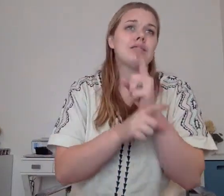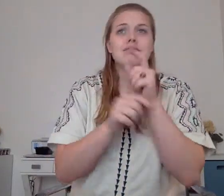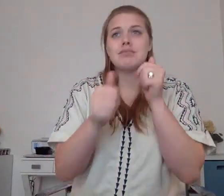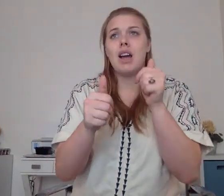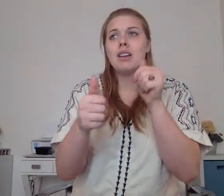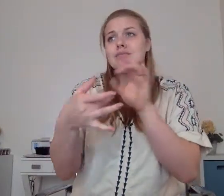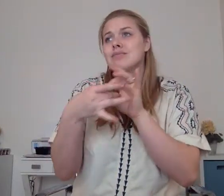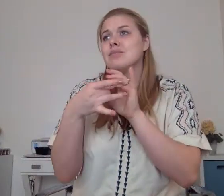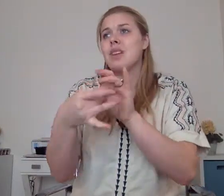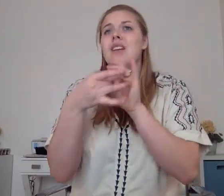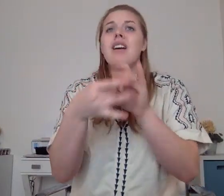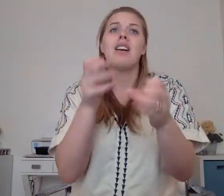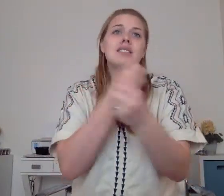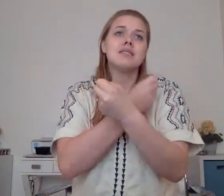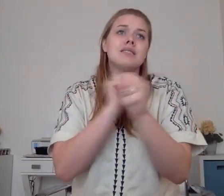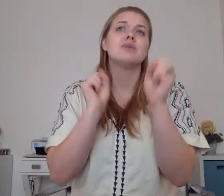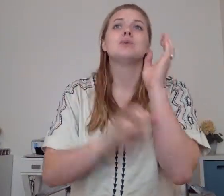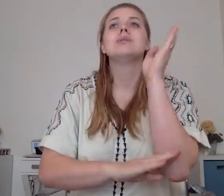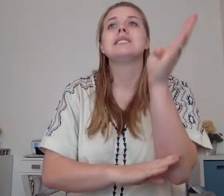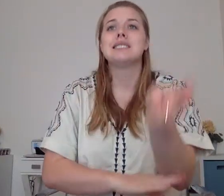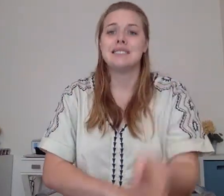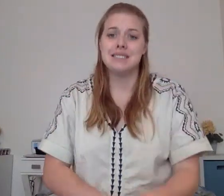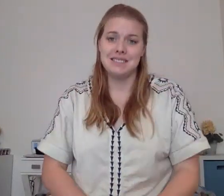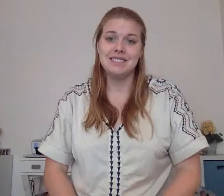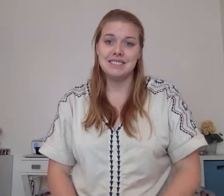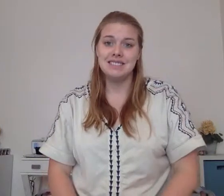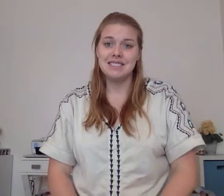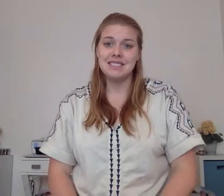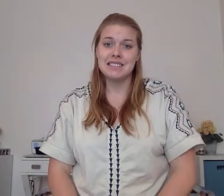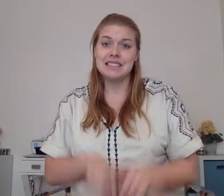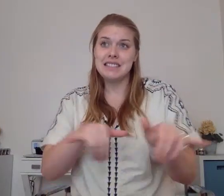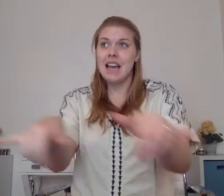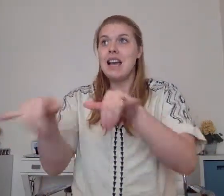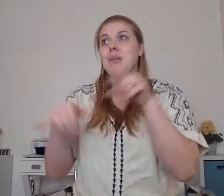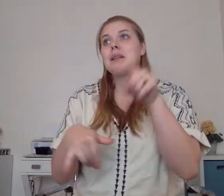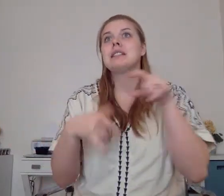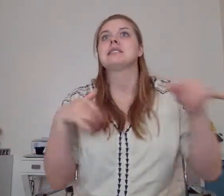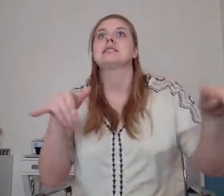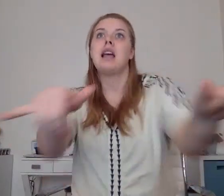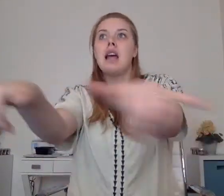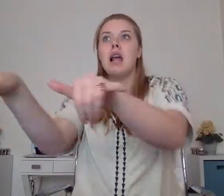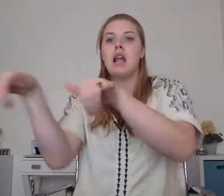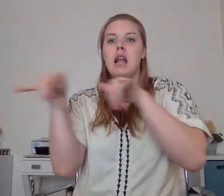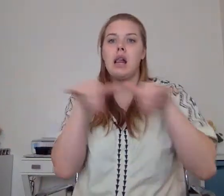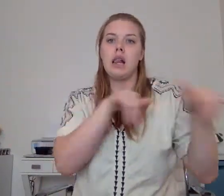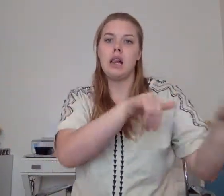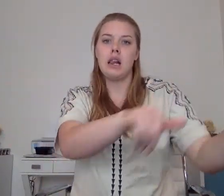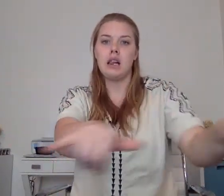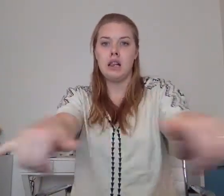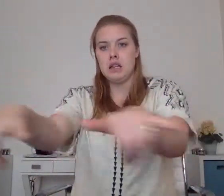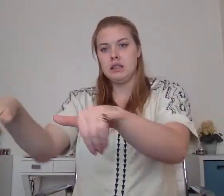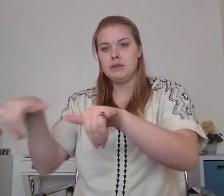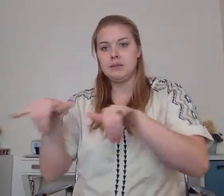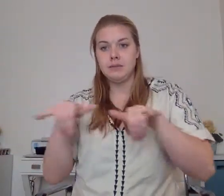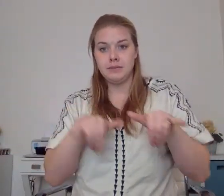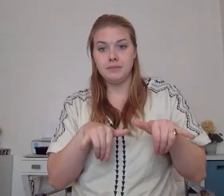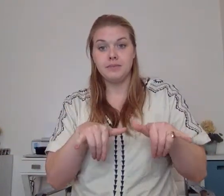will be safer if we're surrounded by sameness. Demagogues come in all sizes and in all shapes. This could be